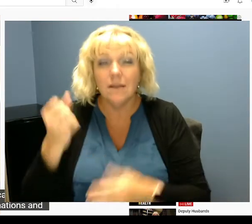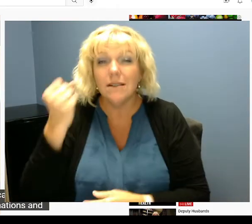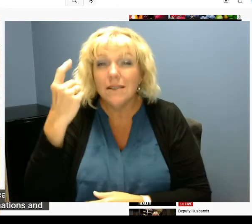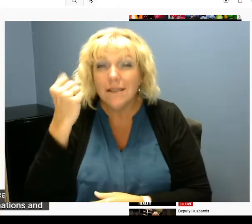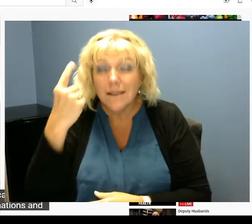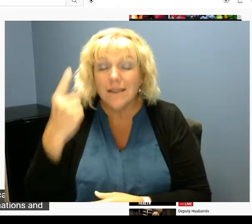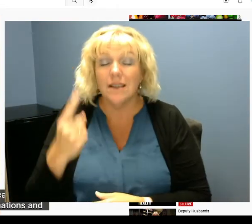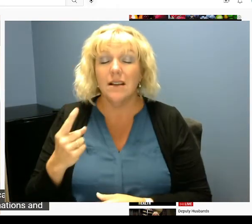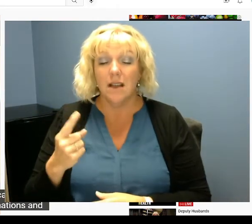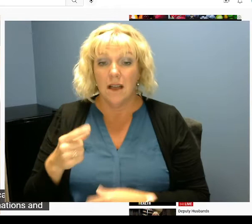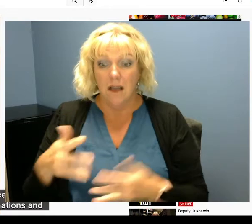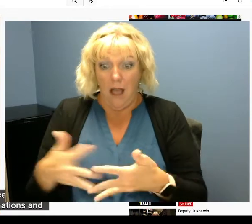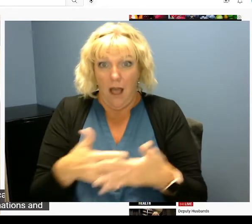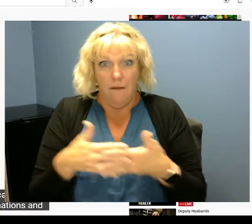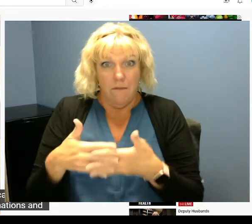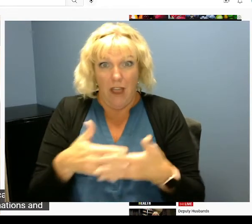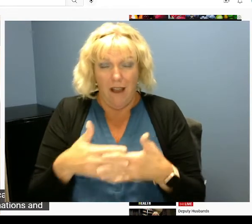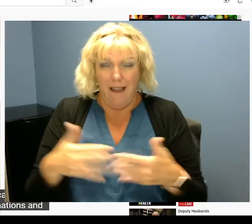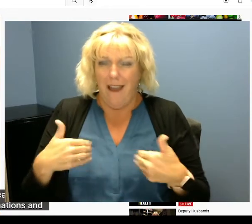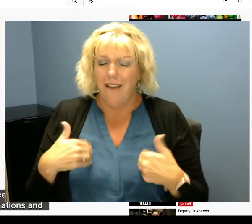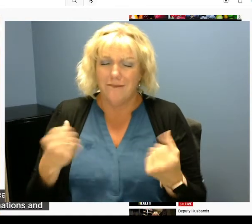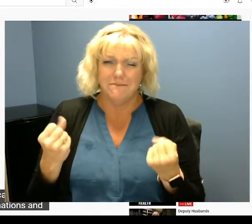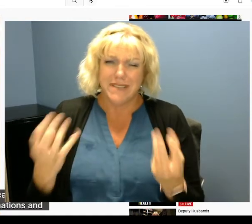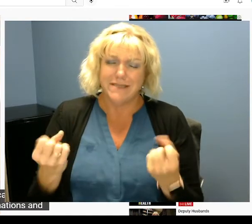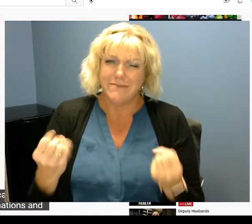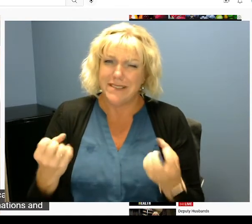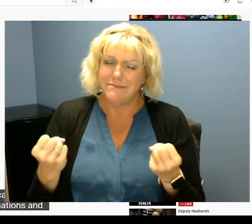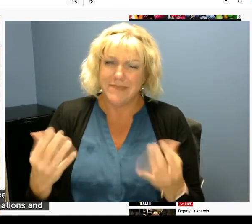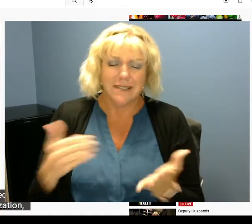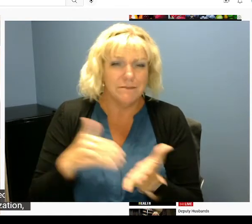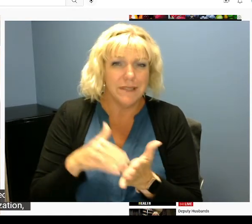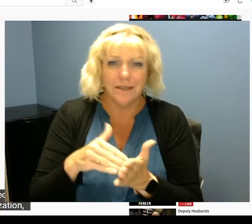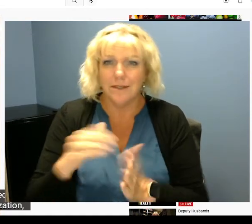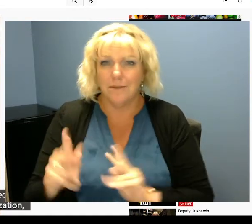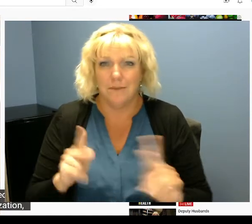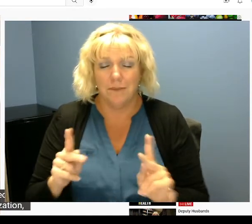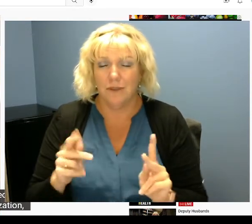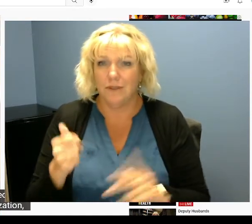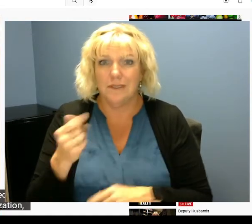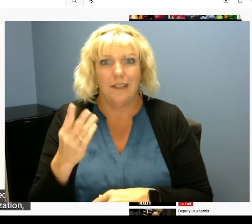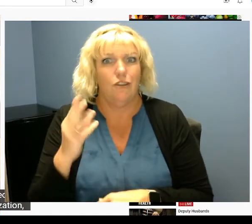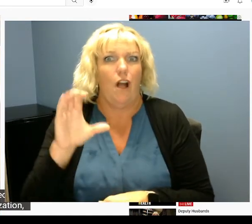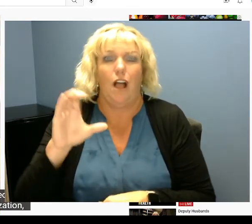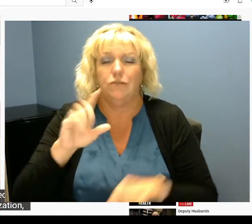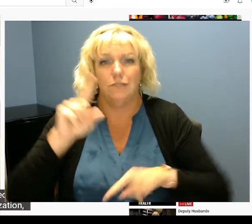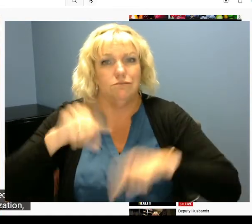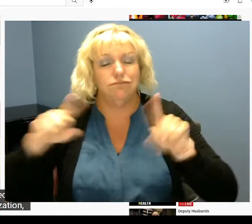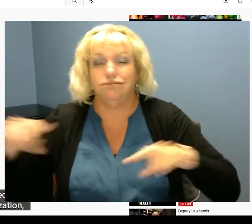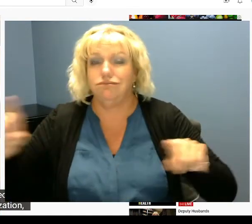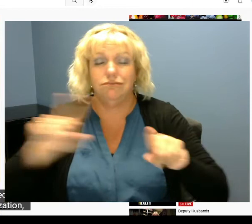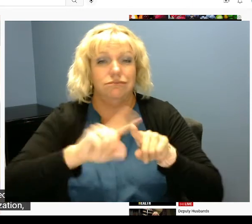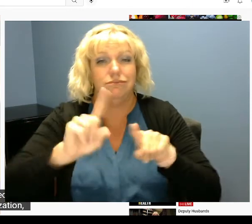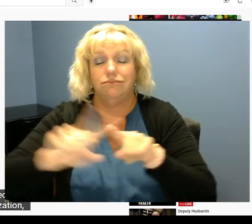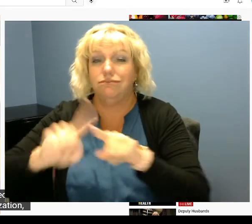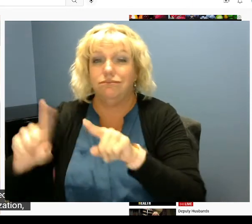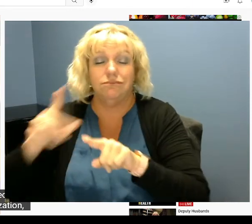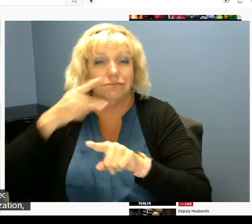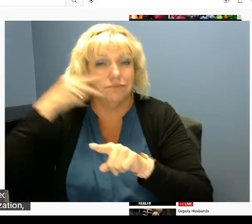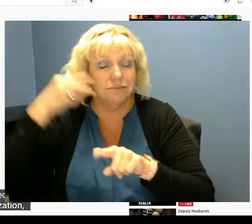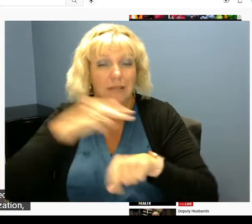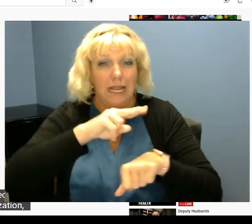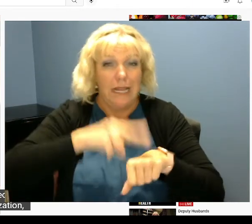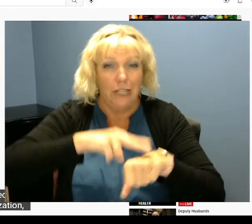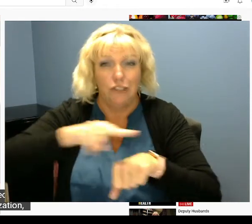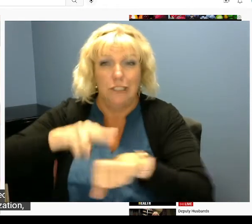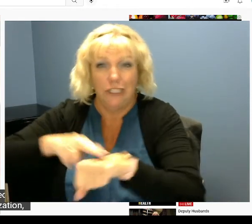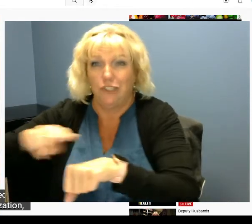in the Americas. There are hundreds and hundreds of different nations, and we're going to try to do this in one lecture. So obviously,